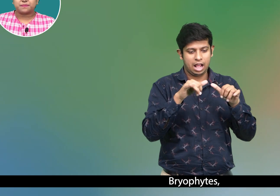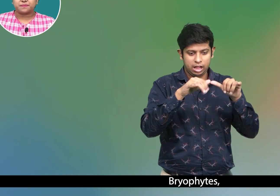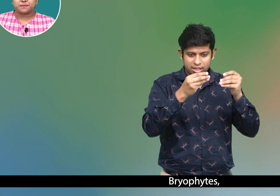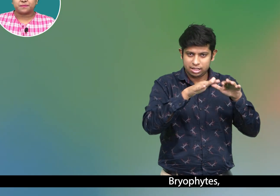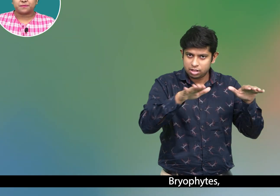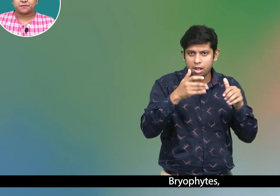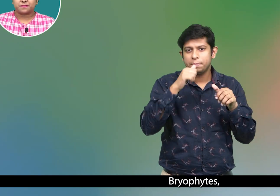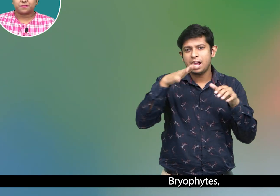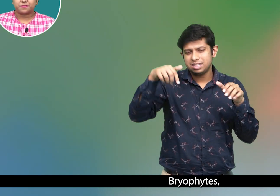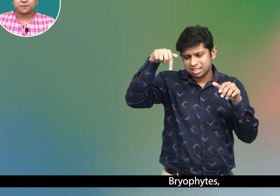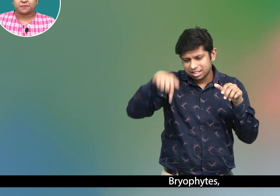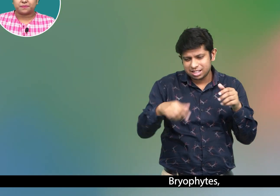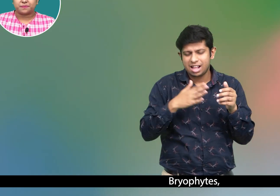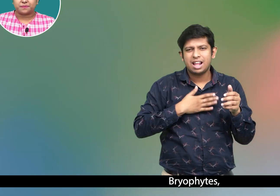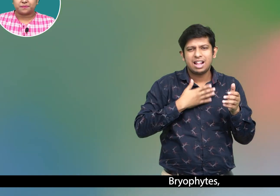bryophytes,